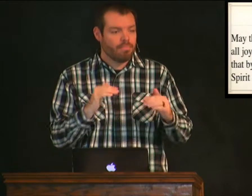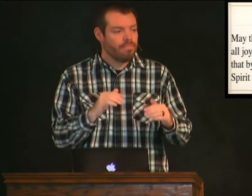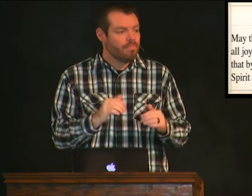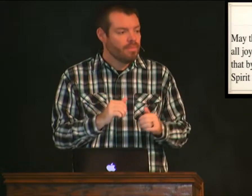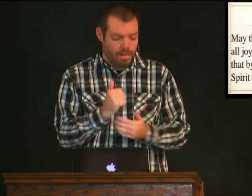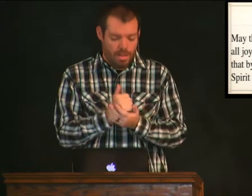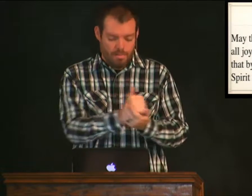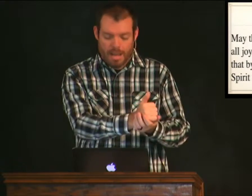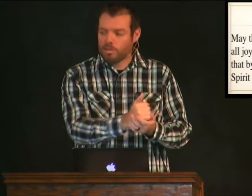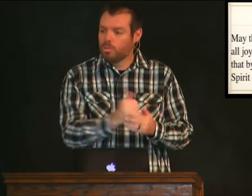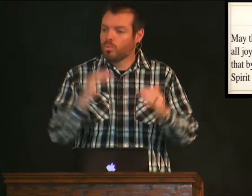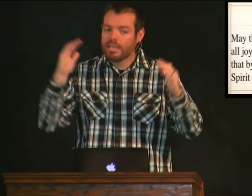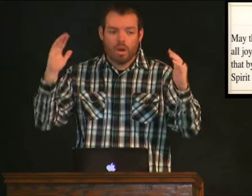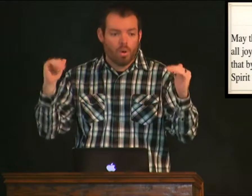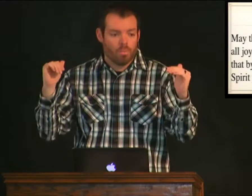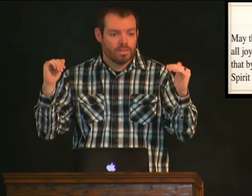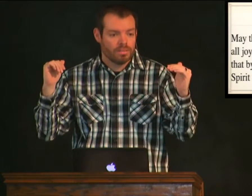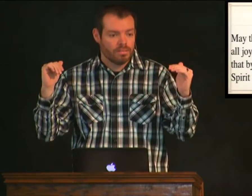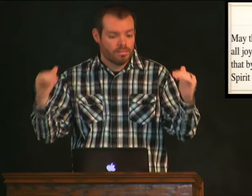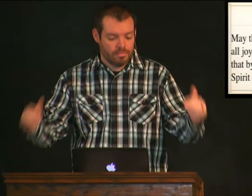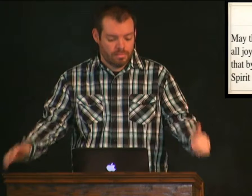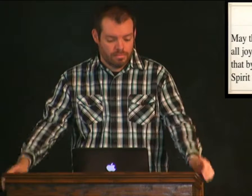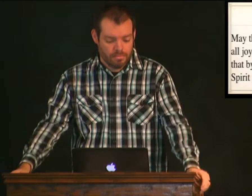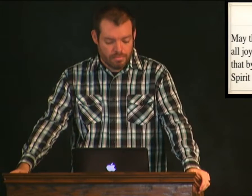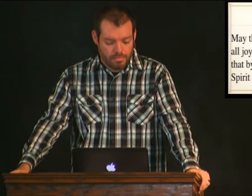may abound you in hope.